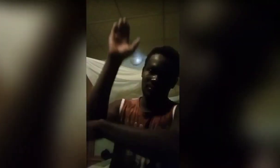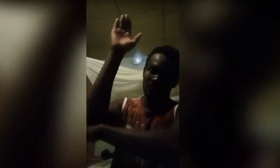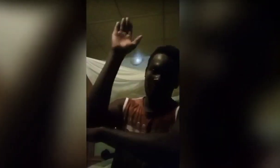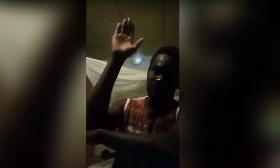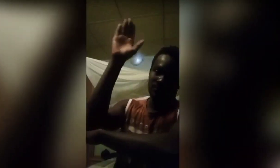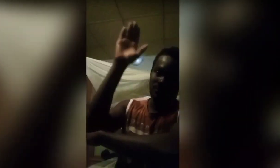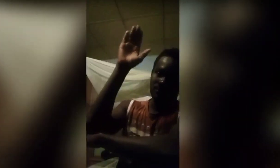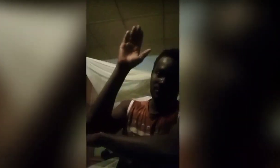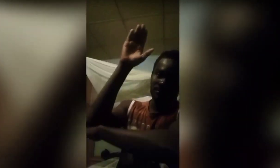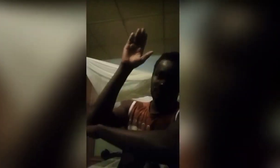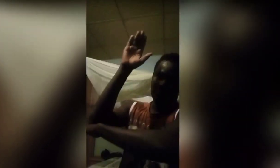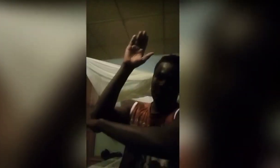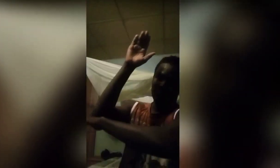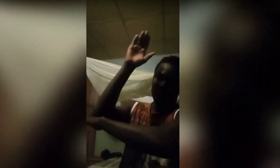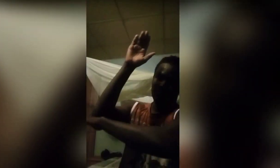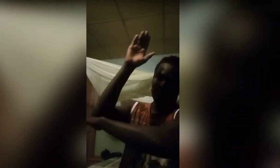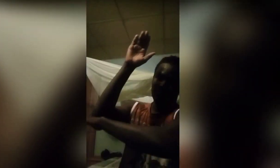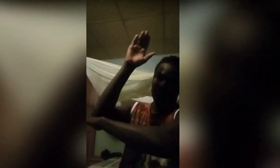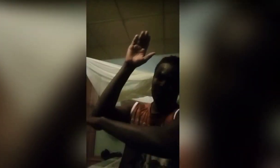good evening,